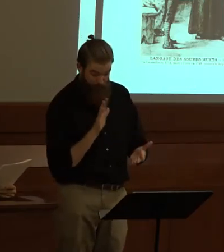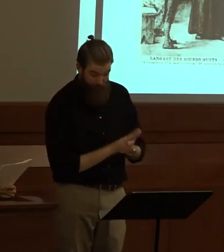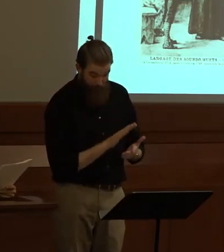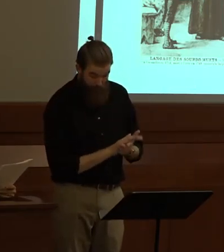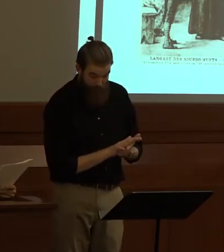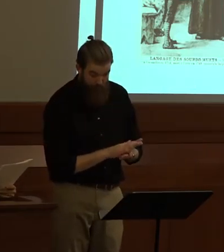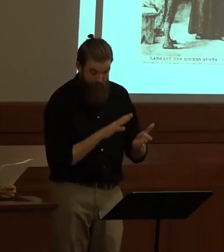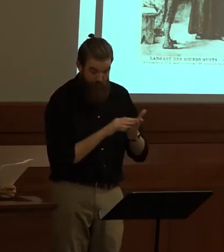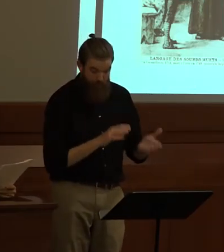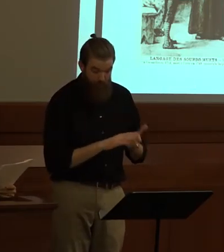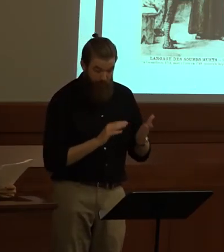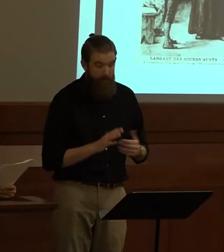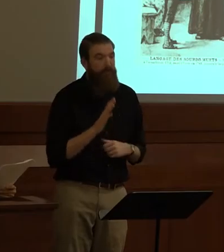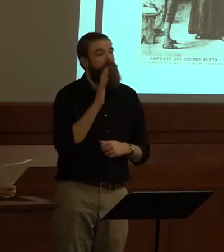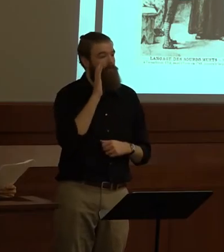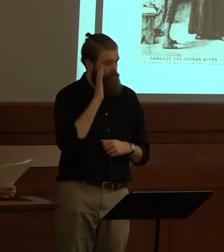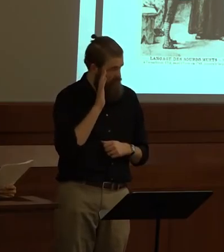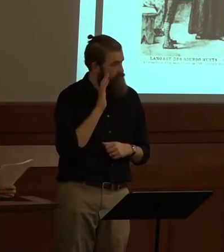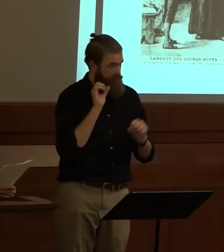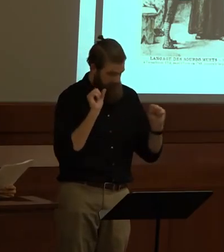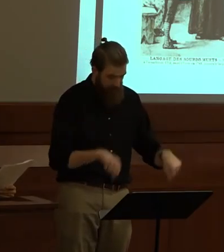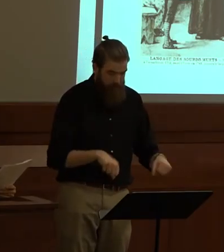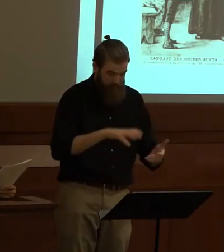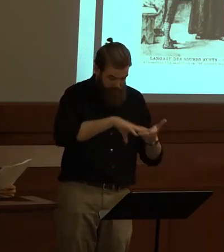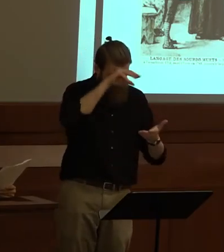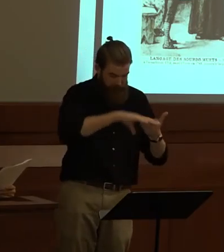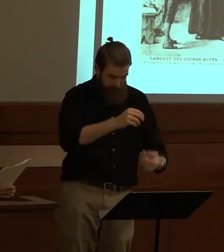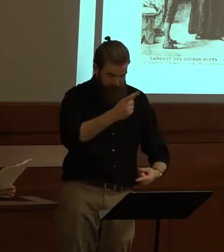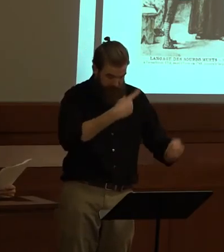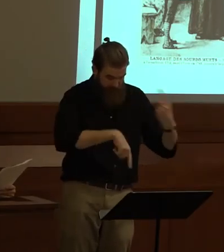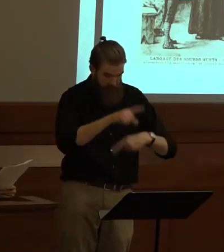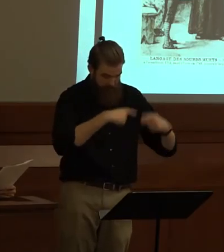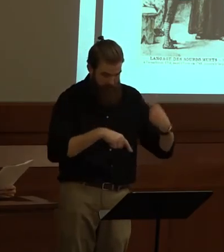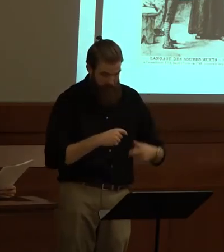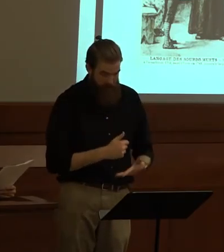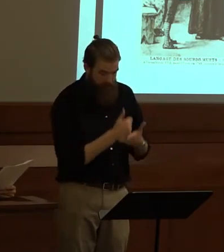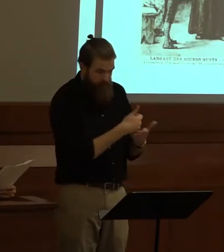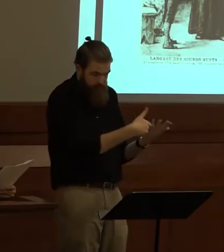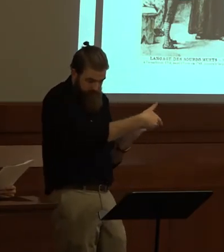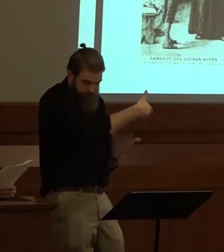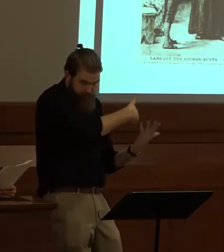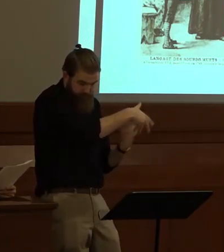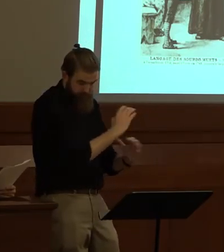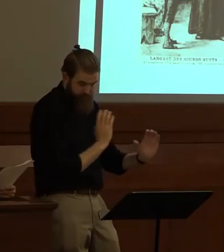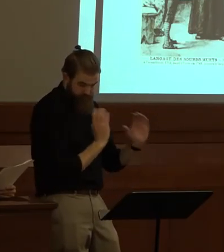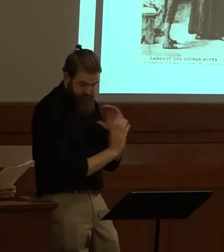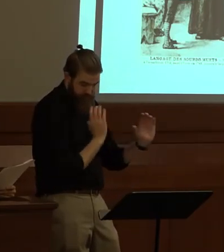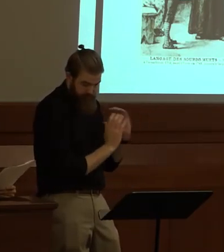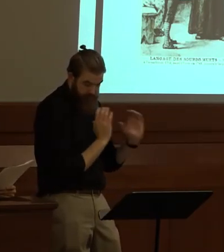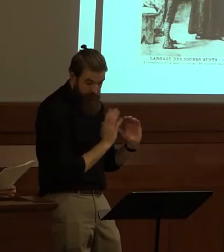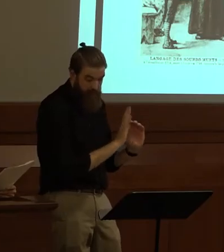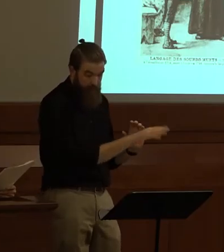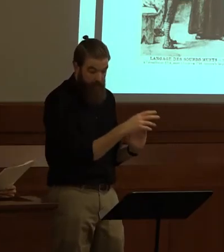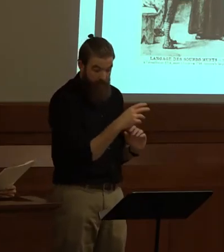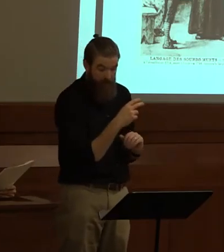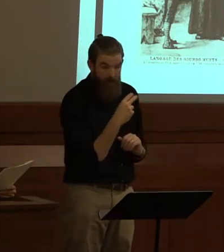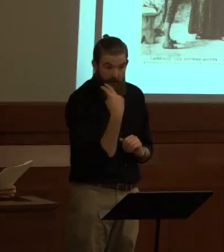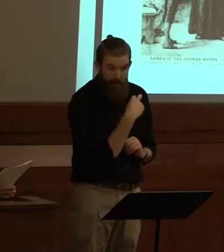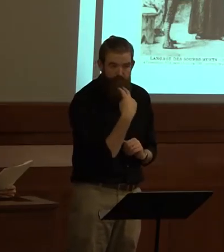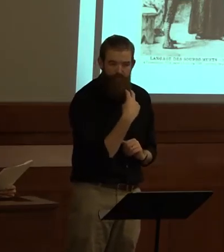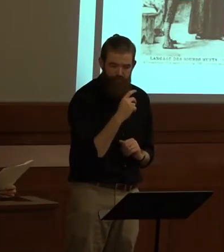Lip reading can only be learned if the teacher avoids as many gestures or signs as possible. It requires too much